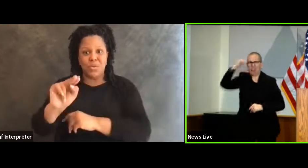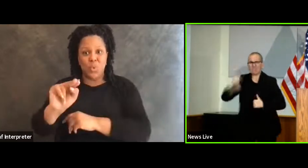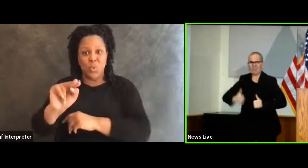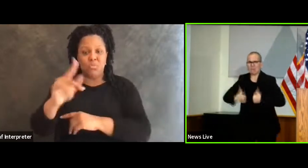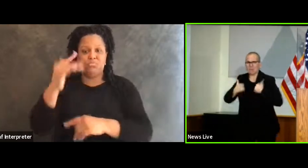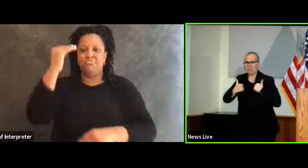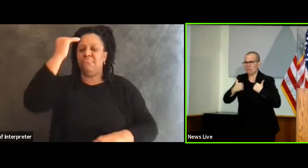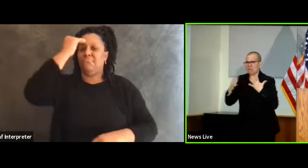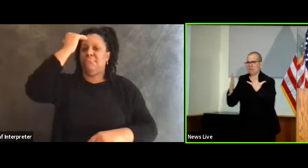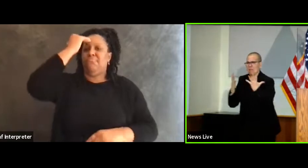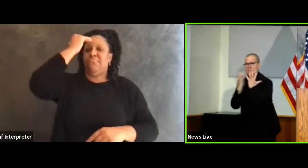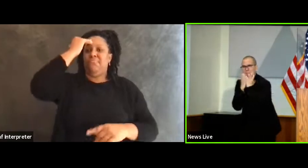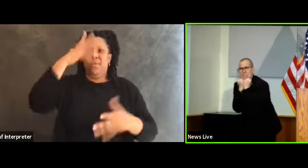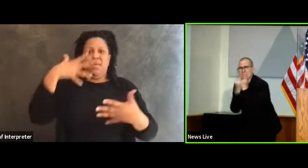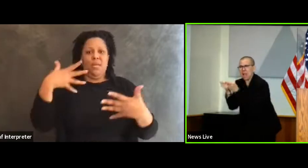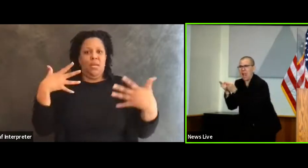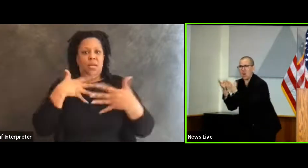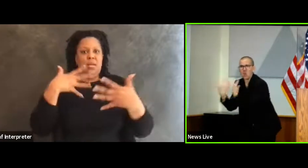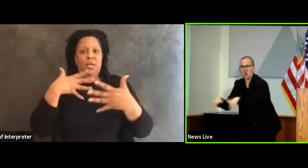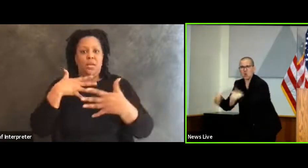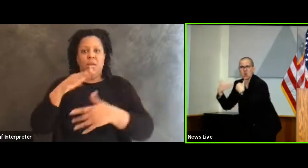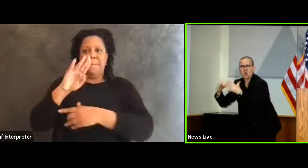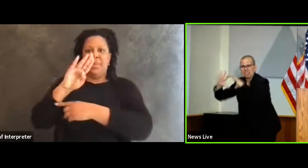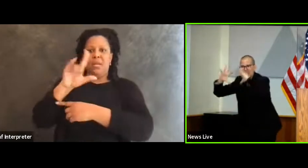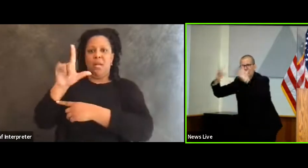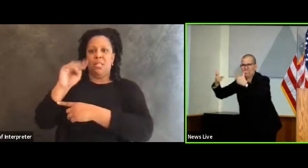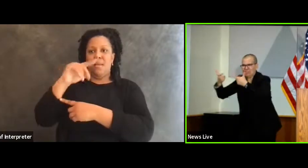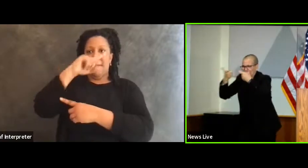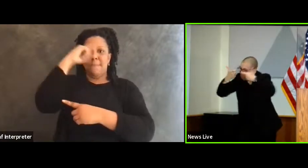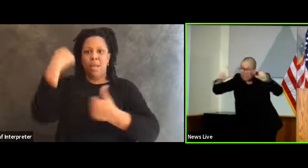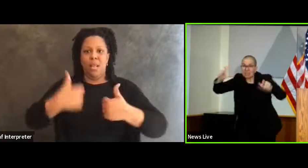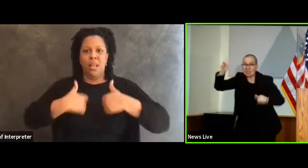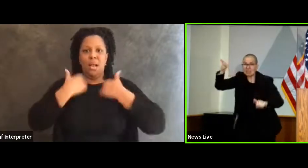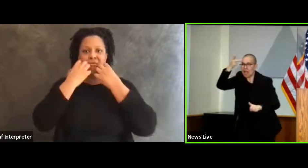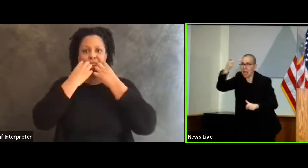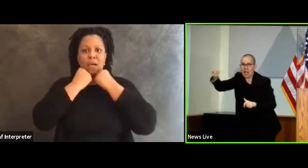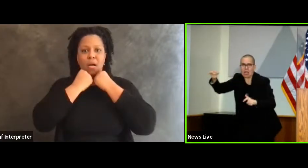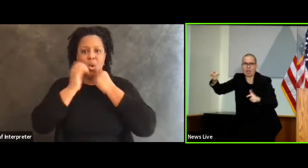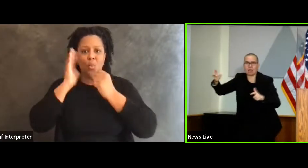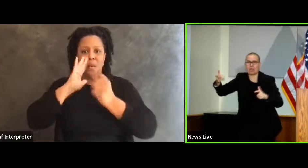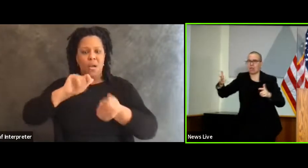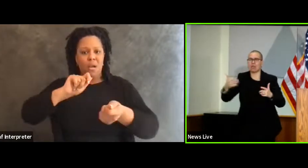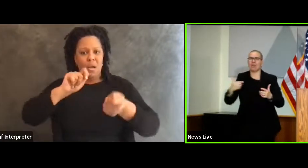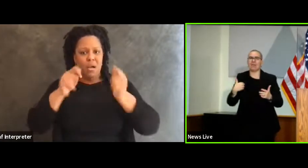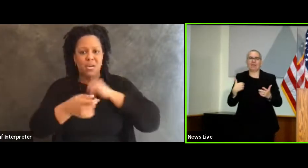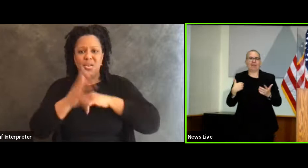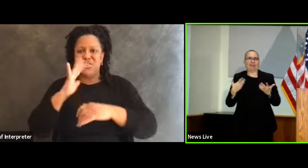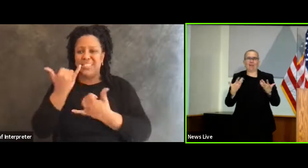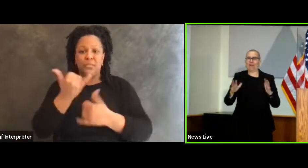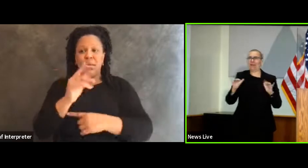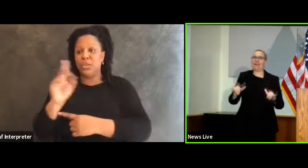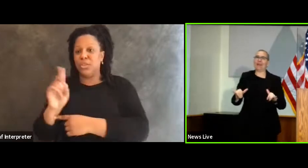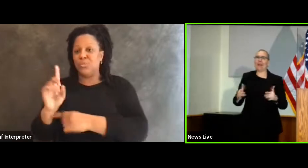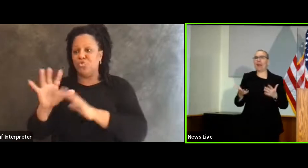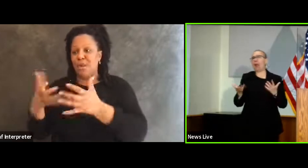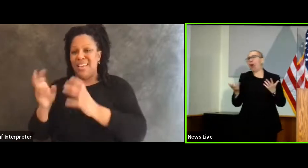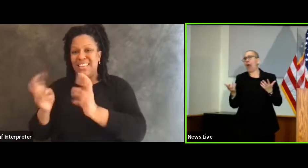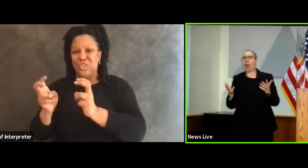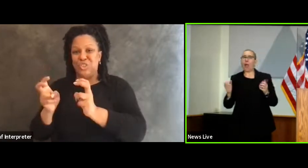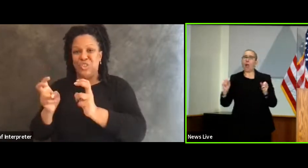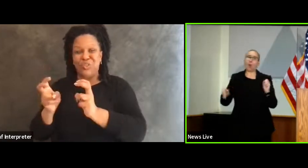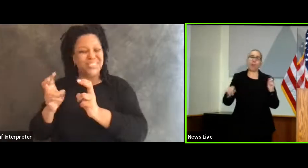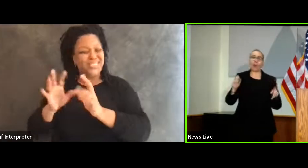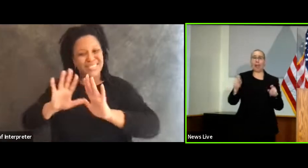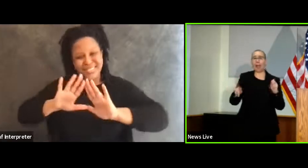issue. It doesn't need to be this way. I don't want it to be this way. The activists who marched in the streets will tell